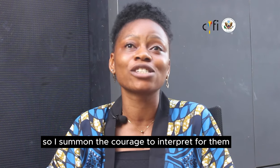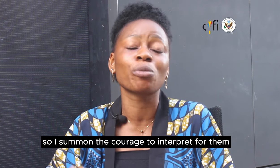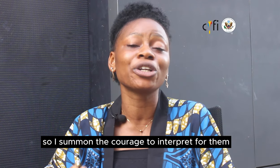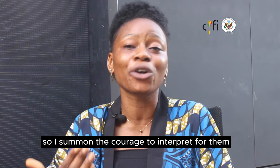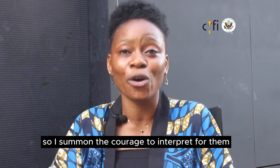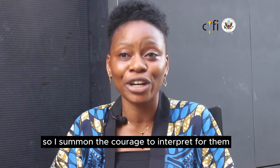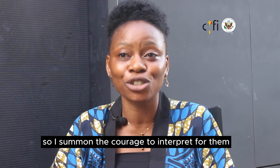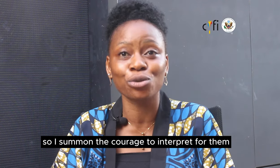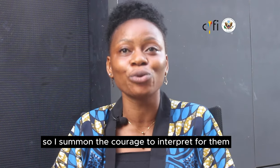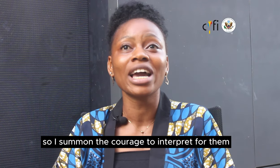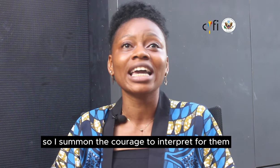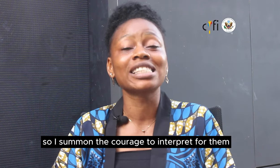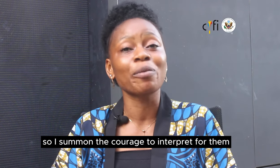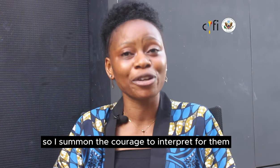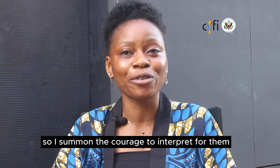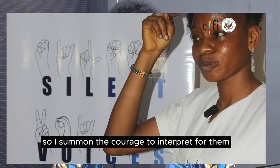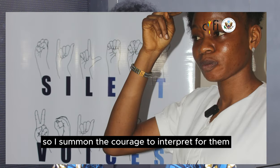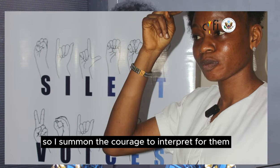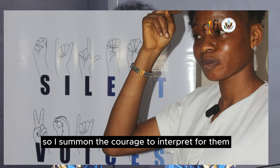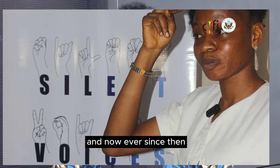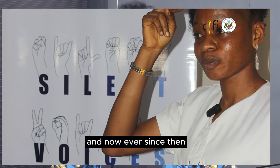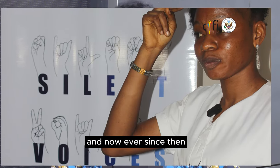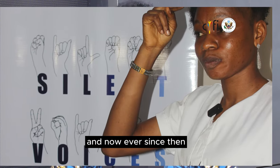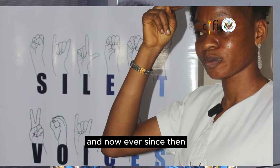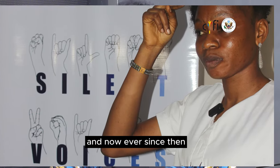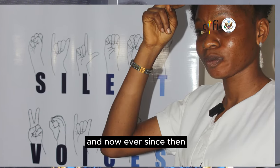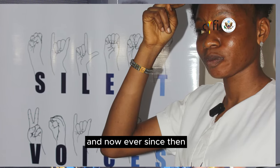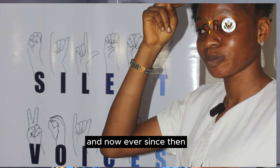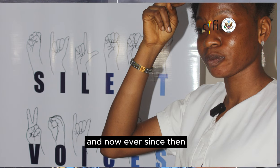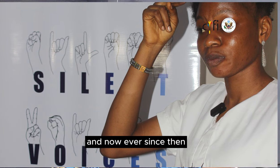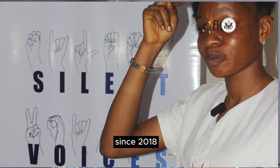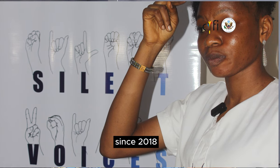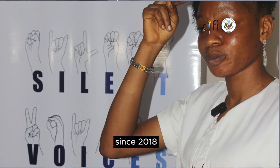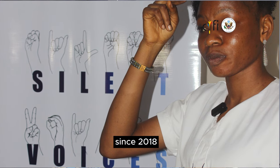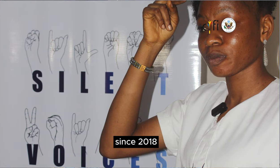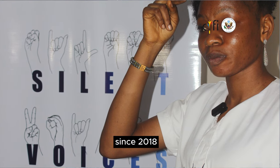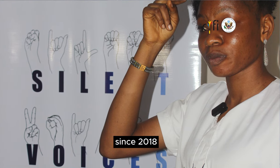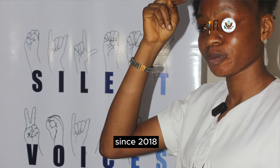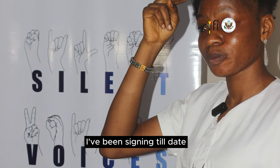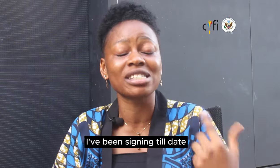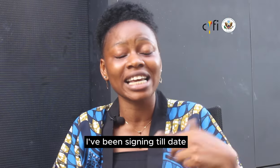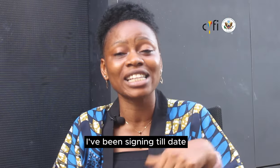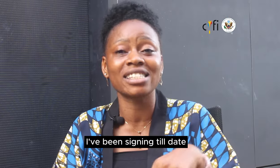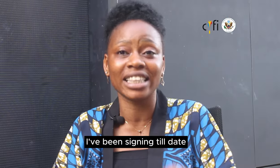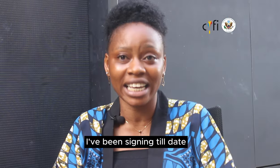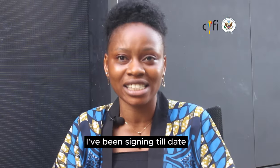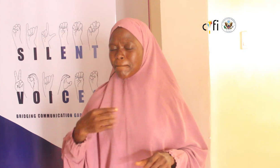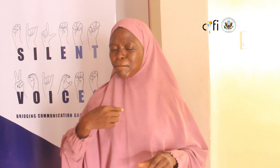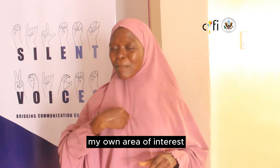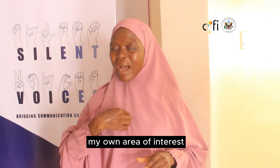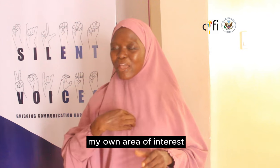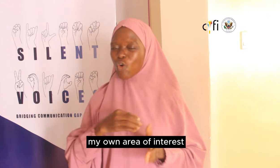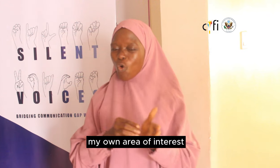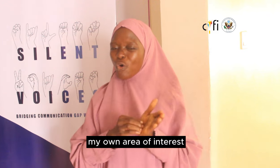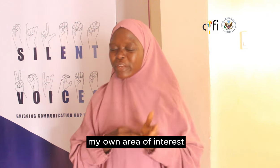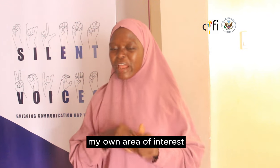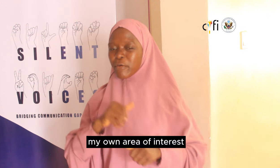summoned the courage to interpret for them. And now, ever since then, since 2018, I've been signing till date. My own area